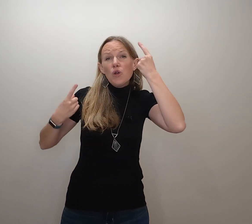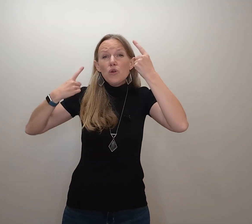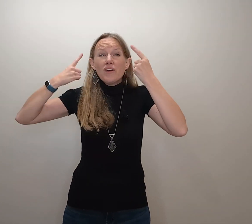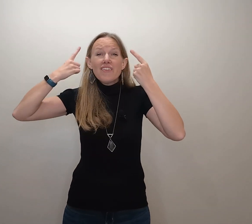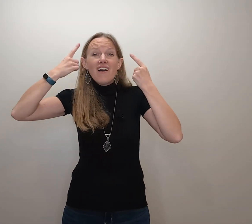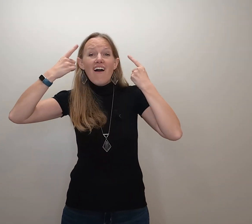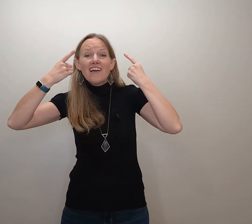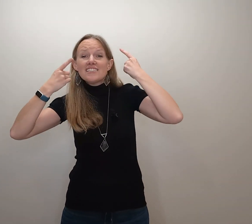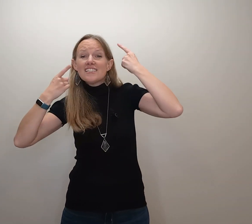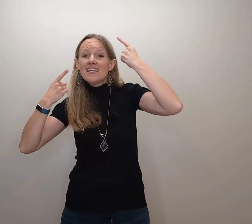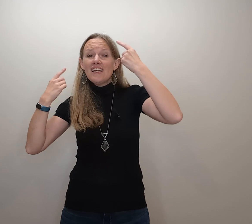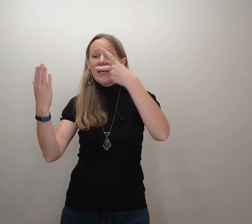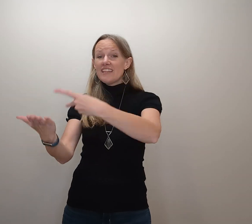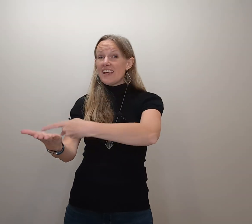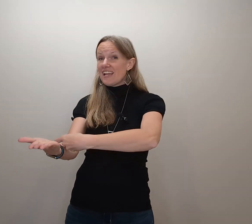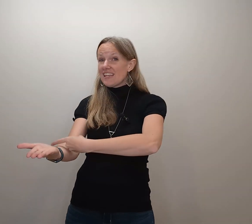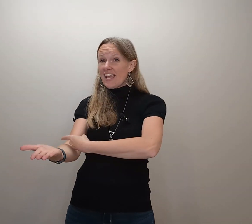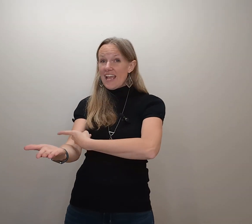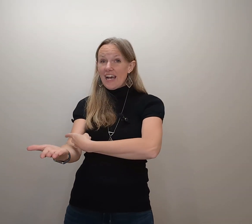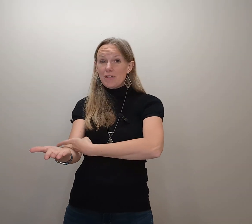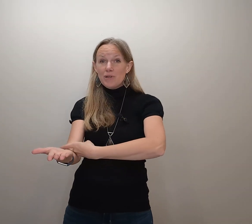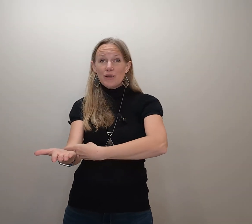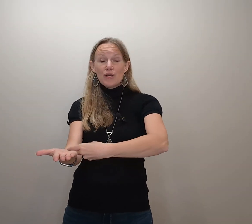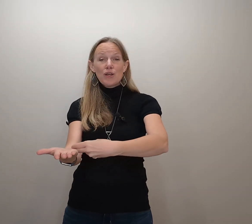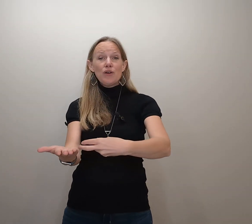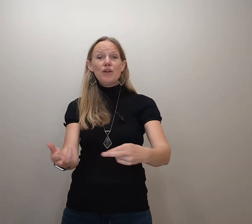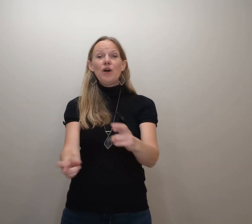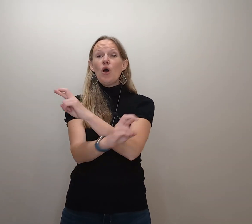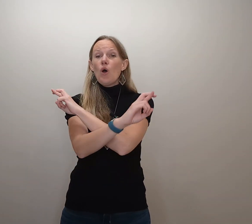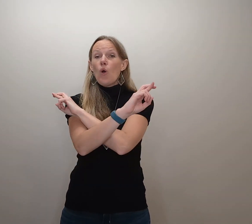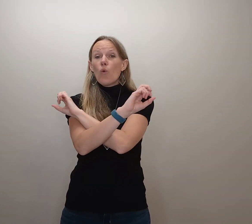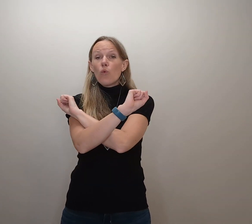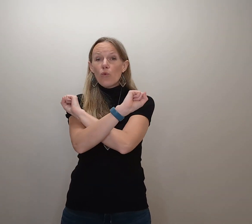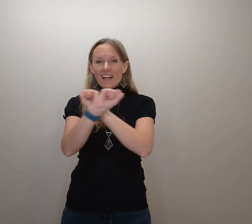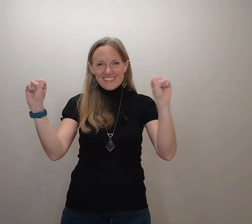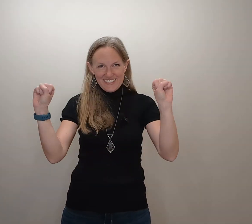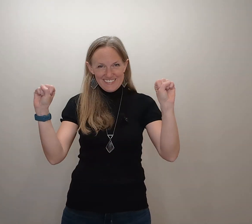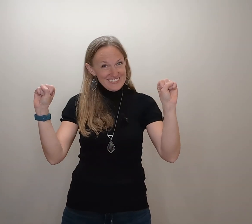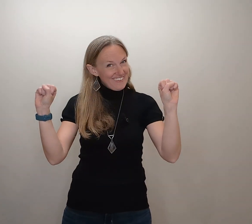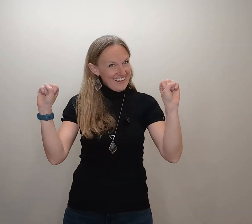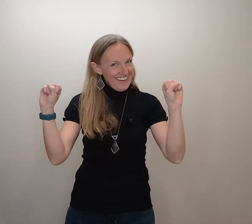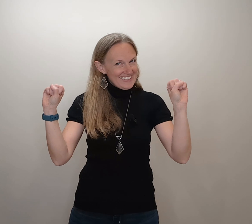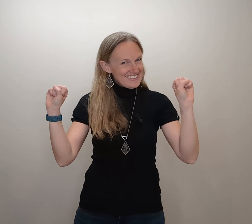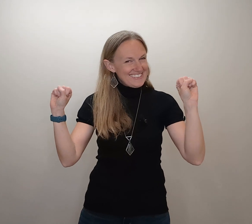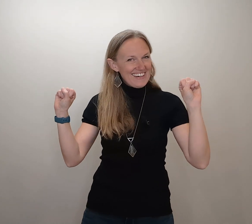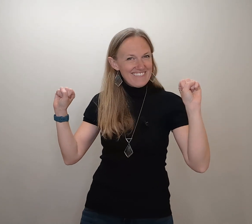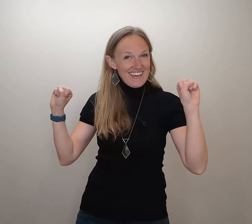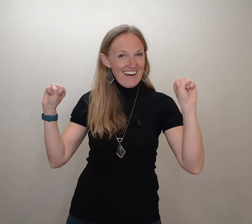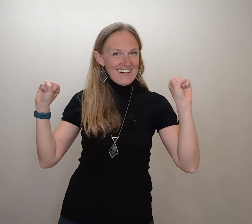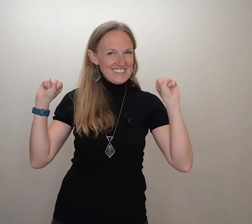Who would have thought that a lamb could rescue, sorry, I just started with R's,